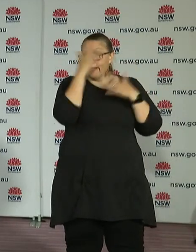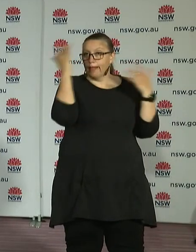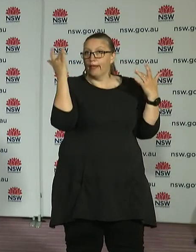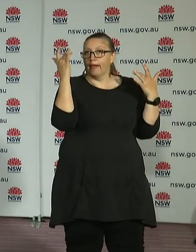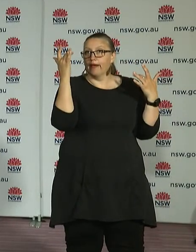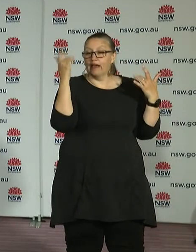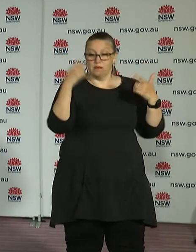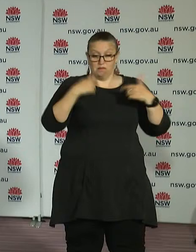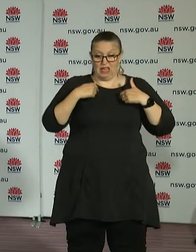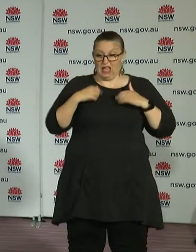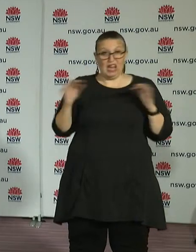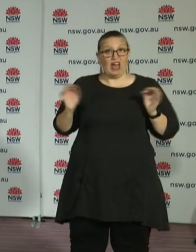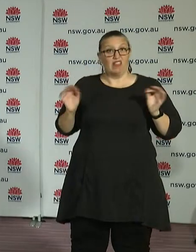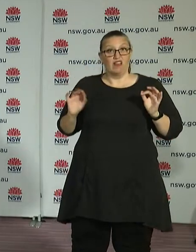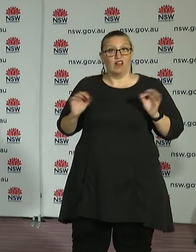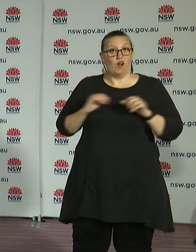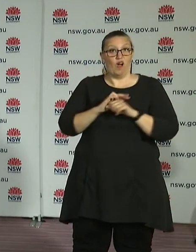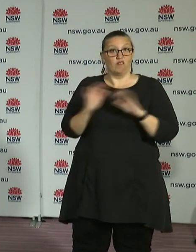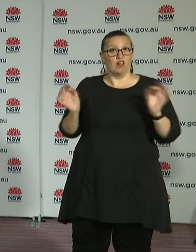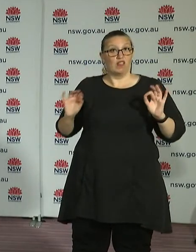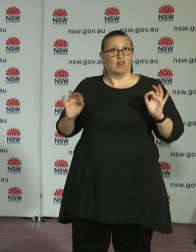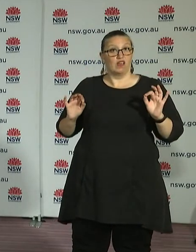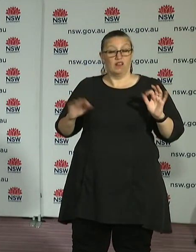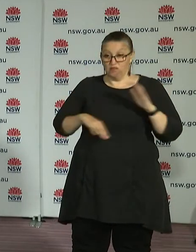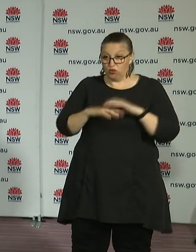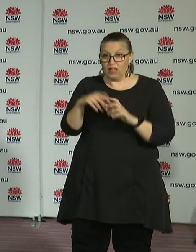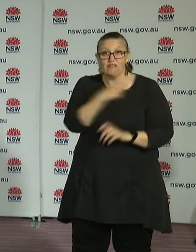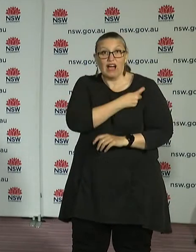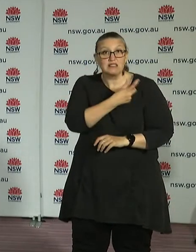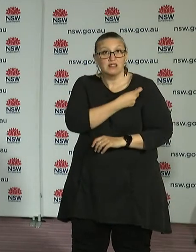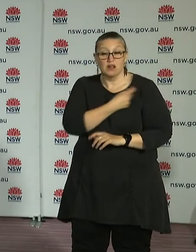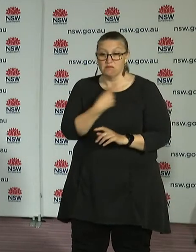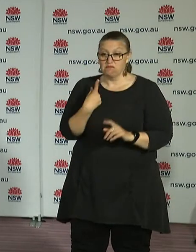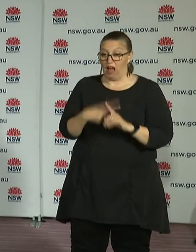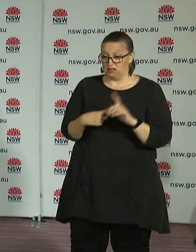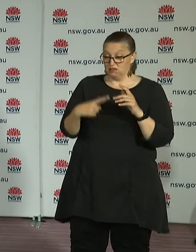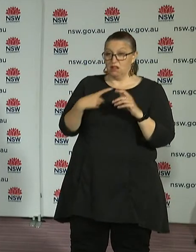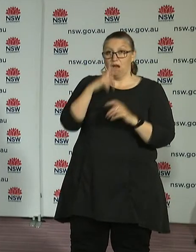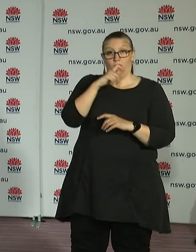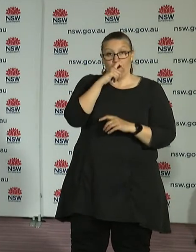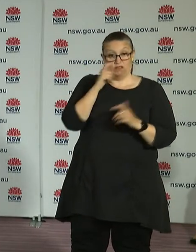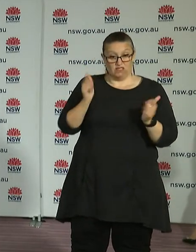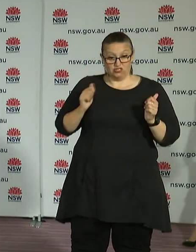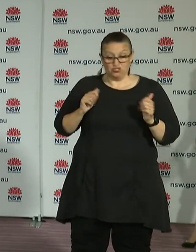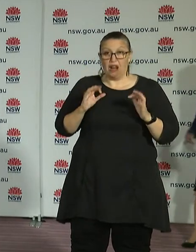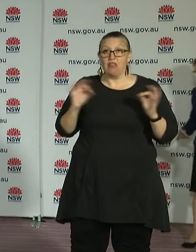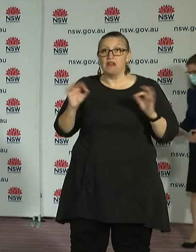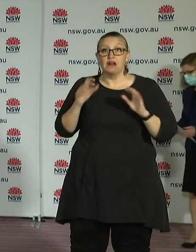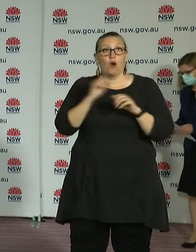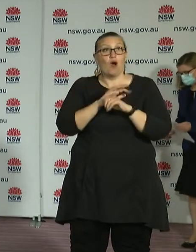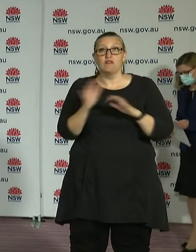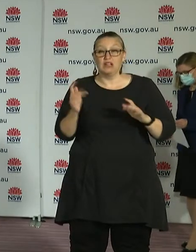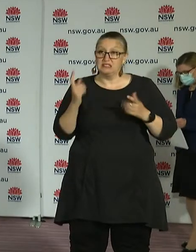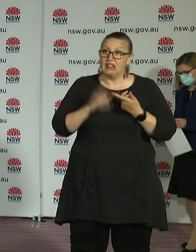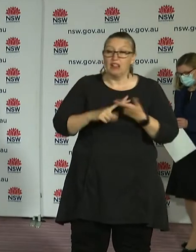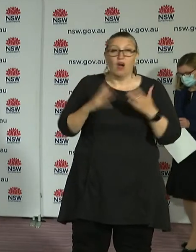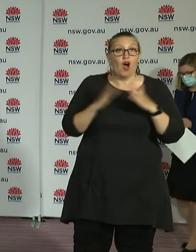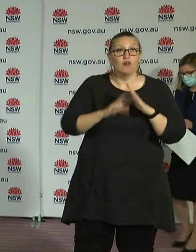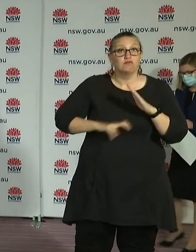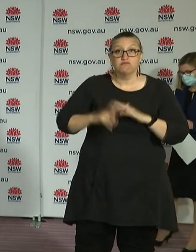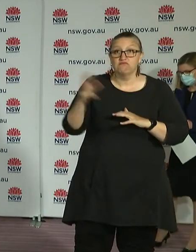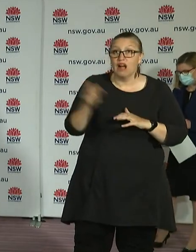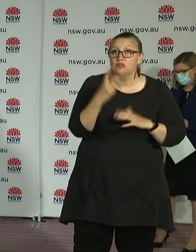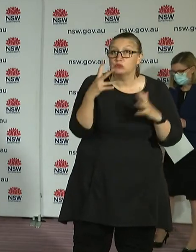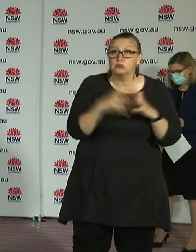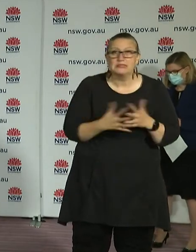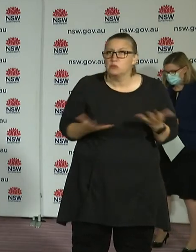have a negative test and you are fully vaccinated, the expectation will be 2 weeks isolation? Yeah, well, what I'll do is I'll ask Dr. Chant to answer those questions. Health is still going